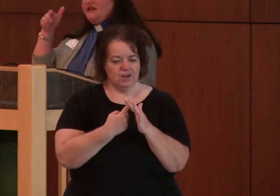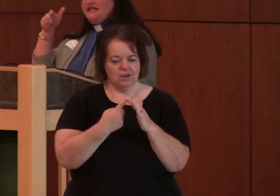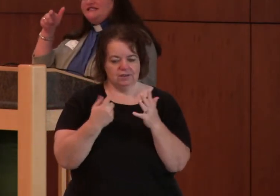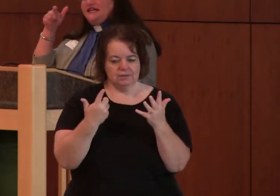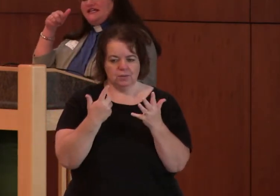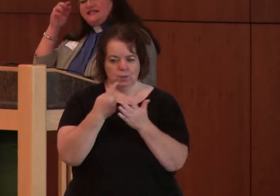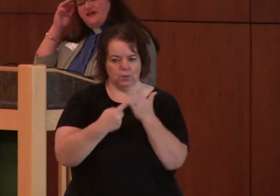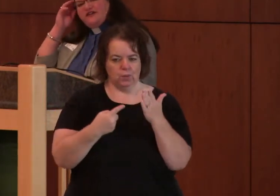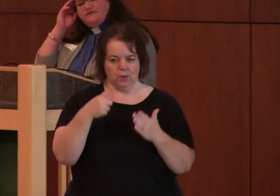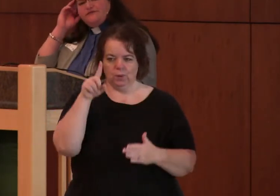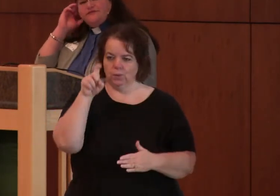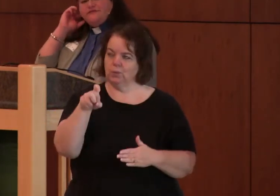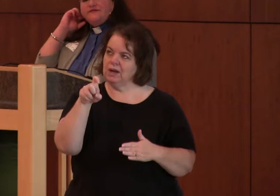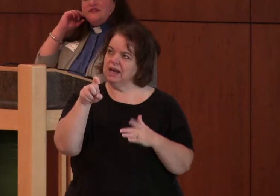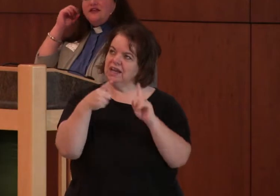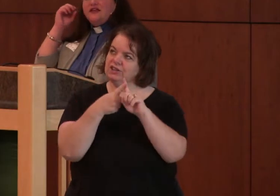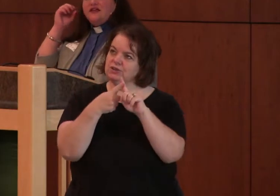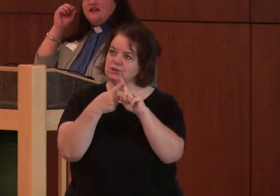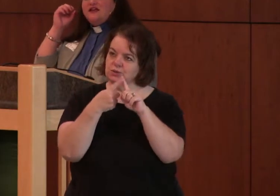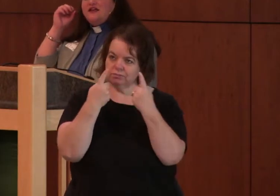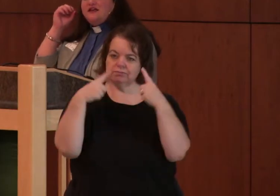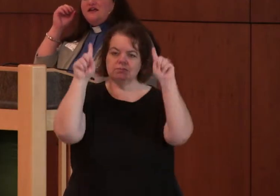with what we need to get into heaven.